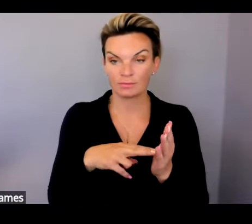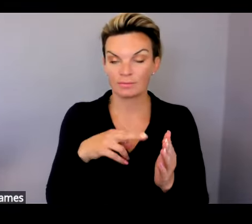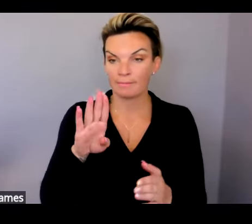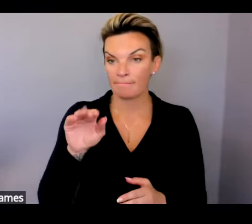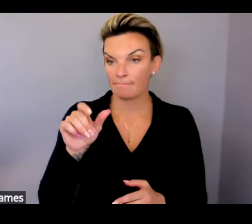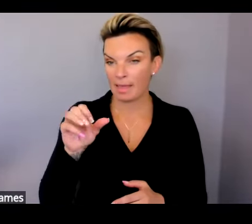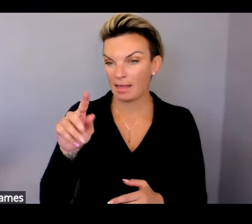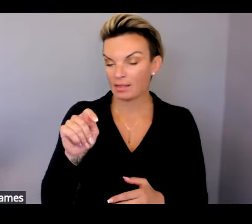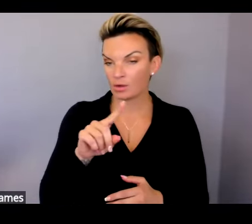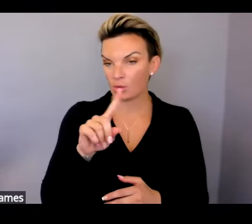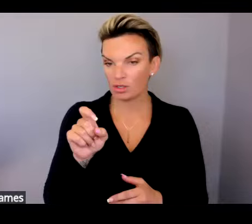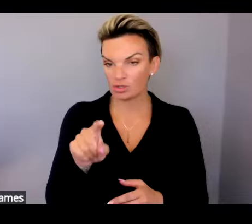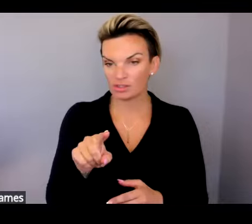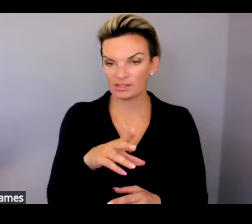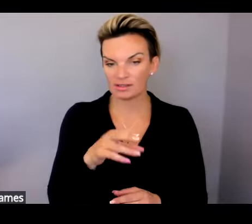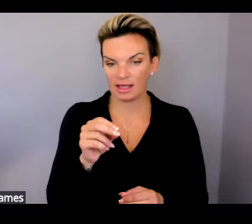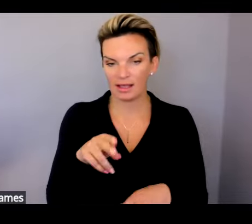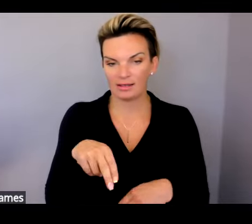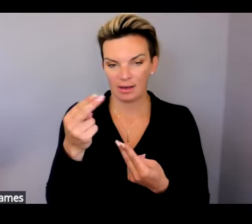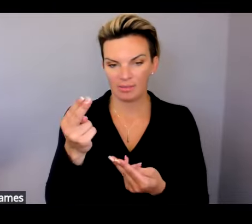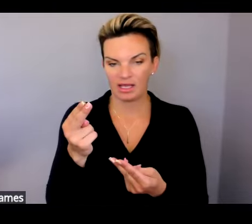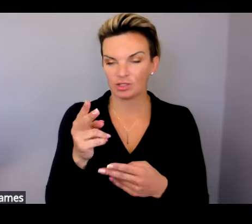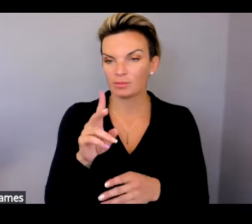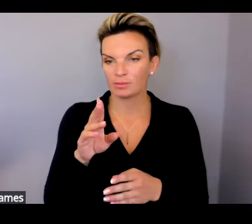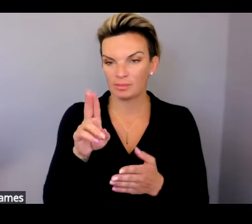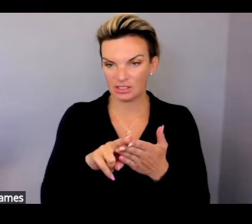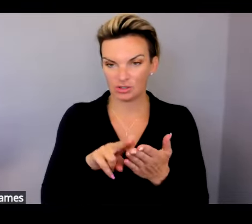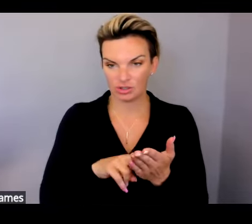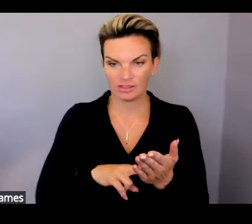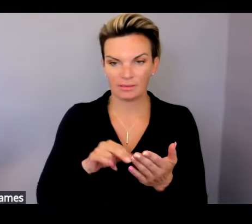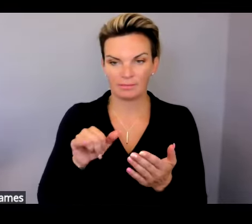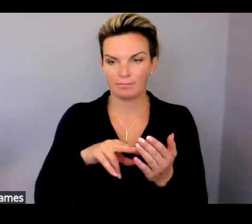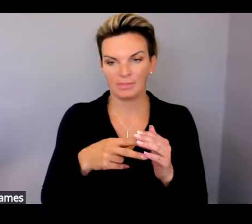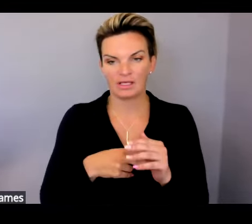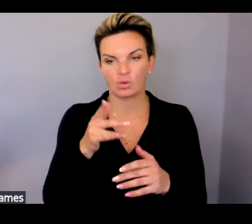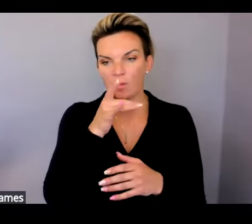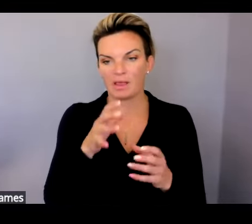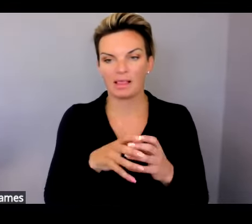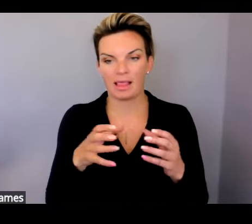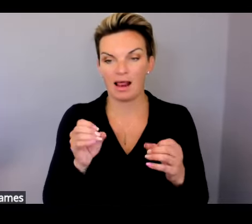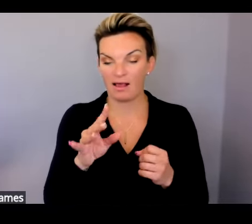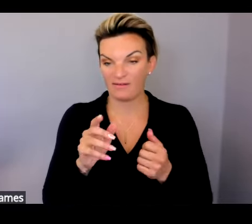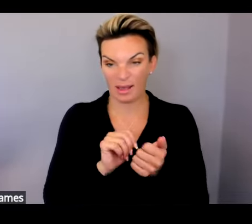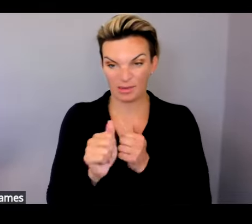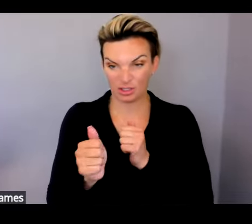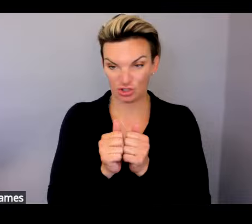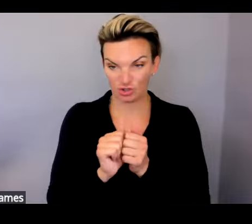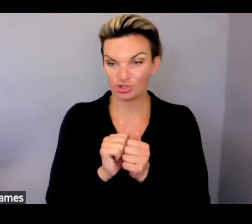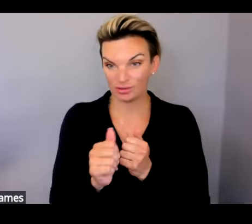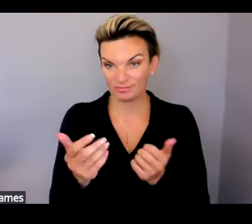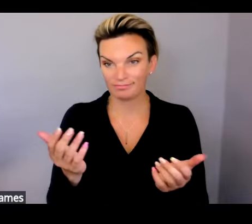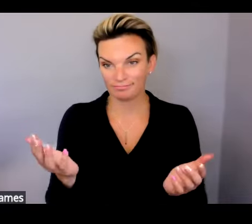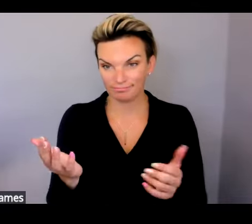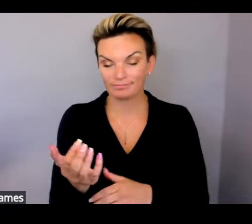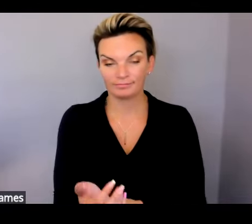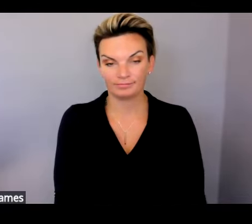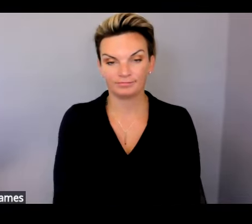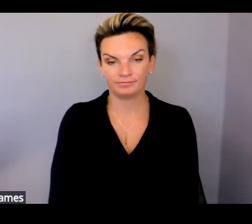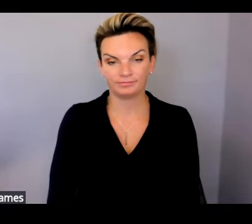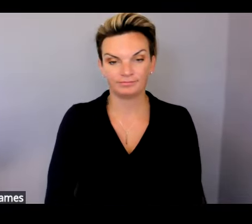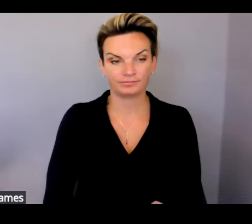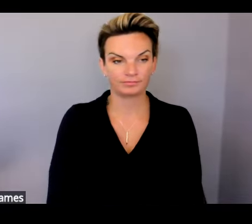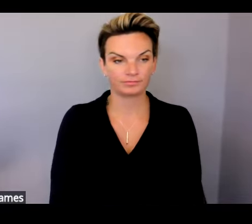and nominate petitions. And that means there's going to be a lot of competition, right? And there